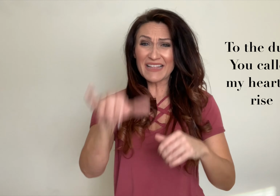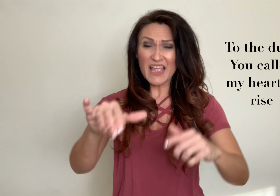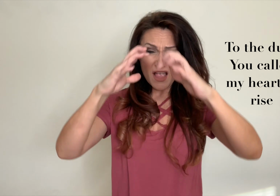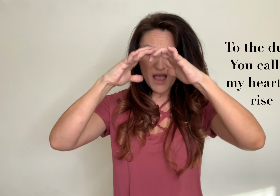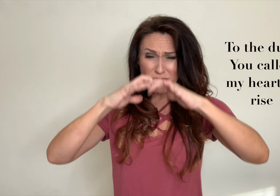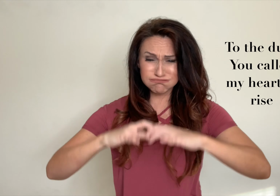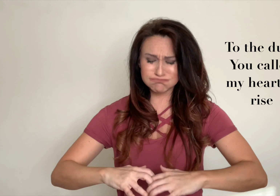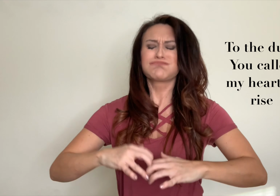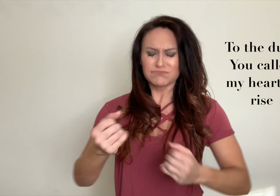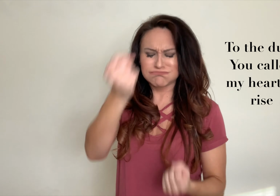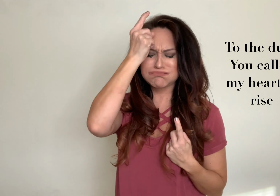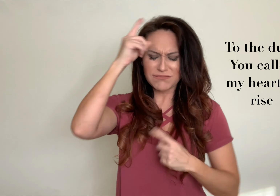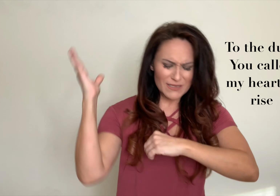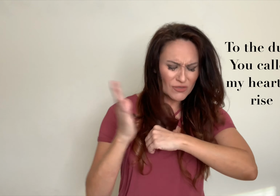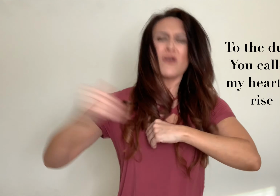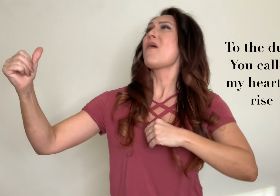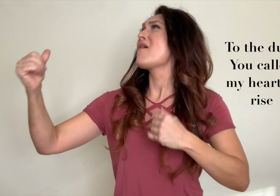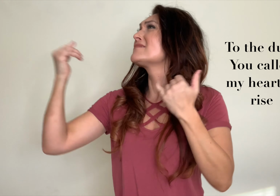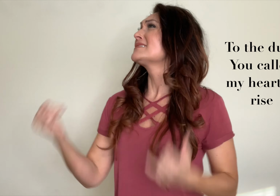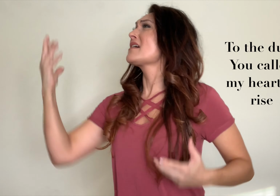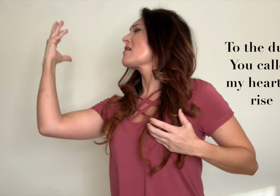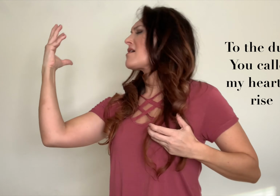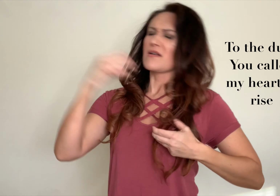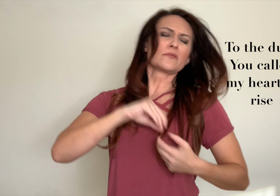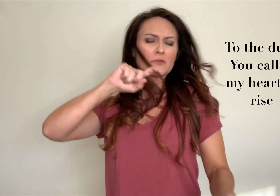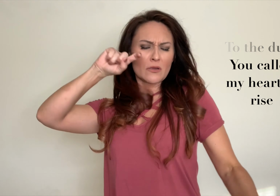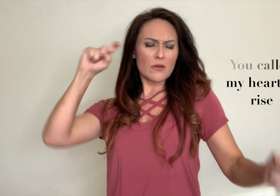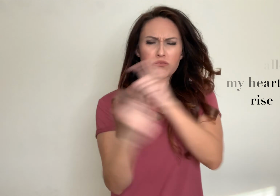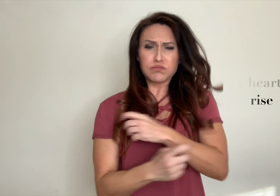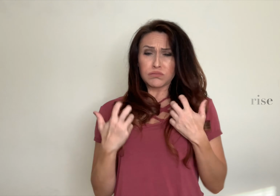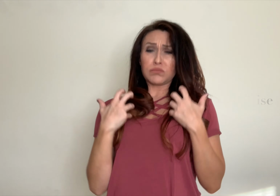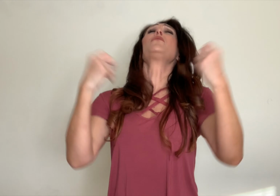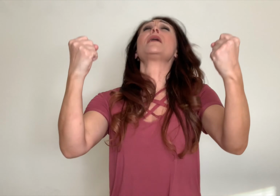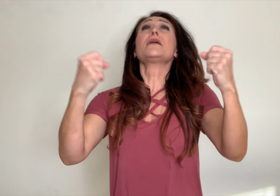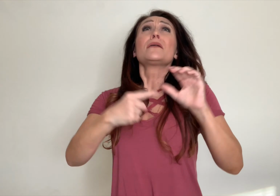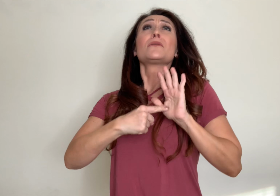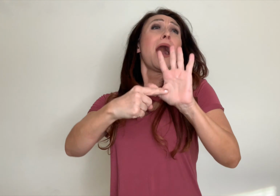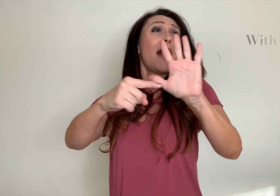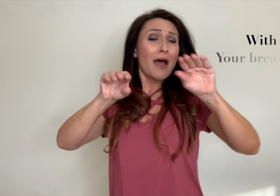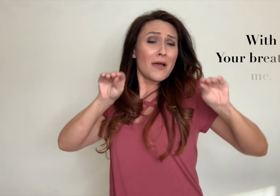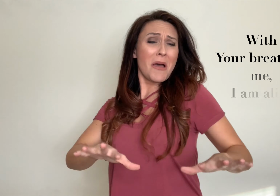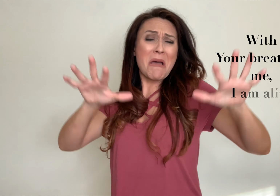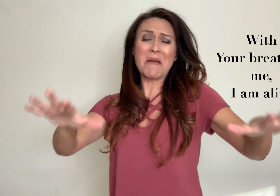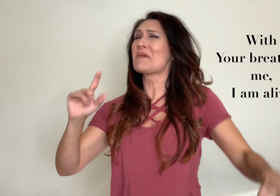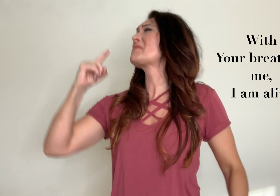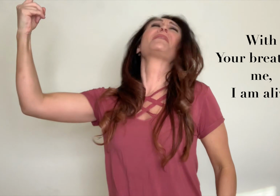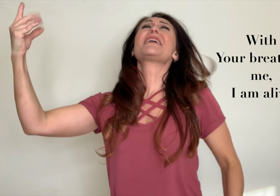To the dust you call my heart to rise. With your breath